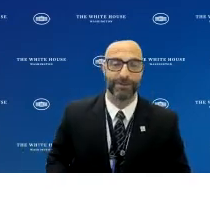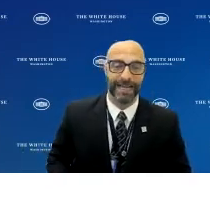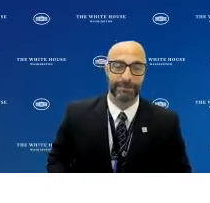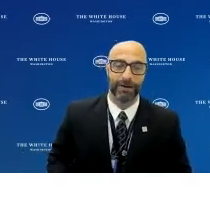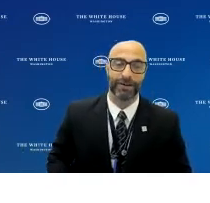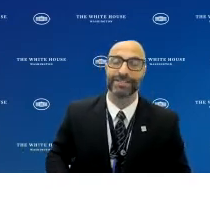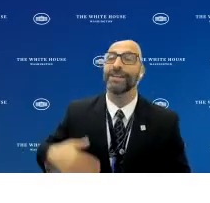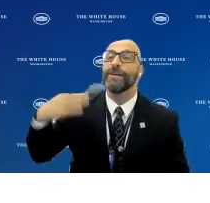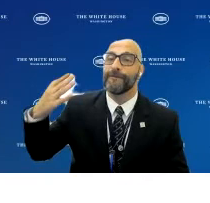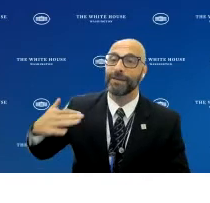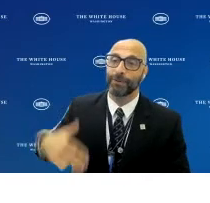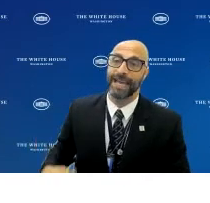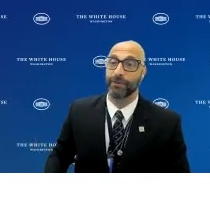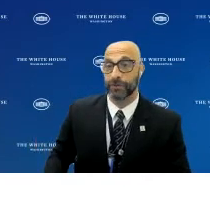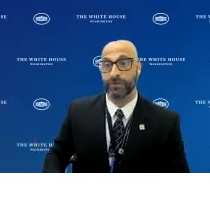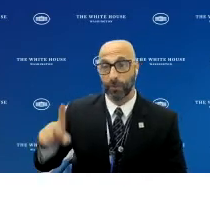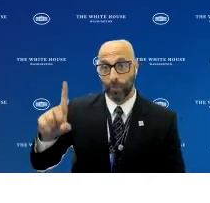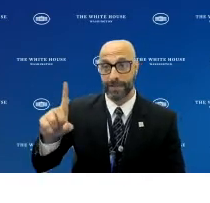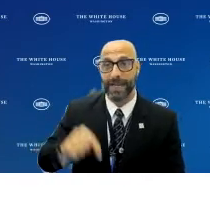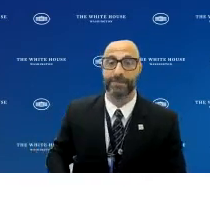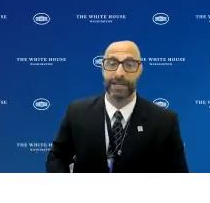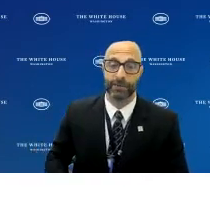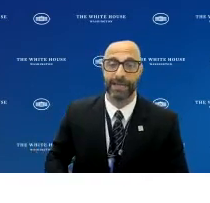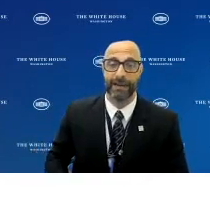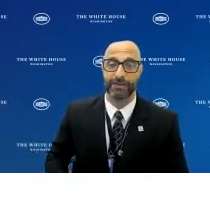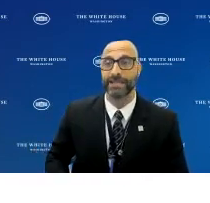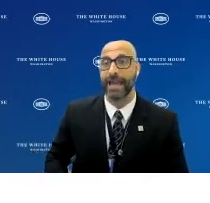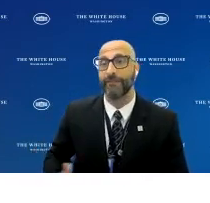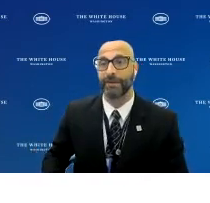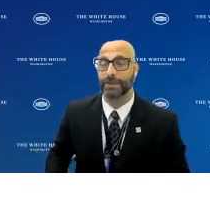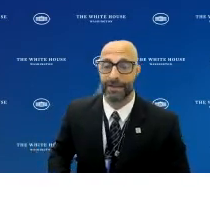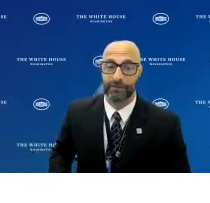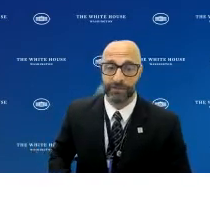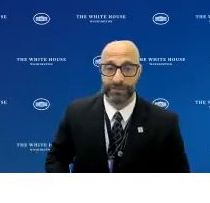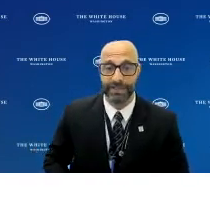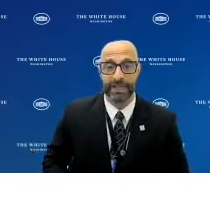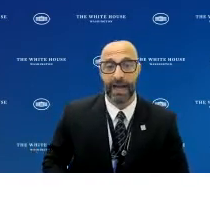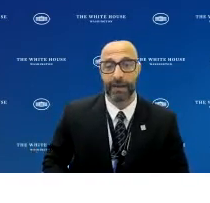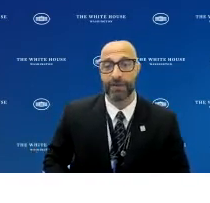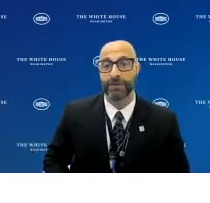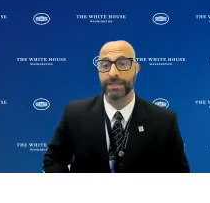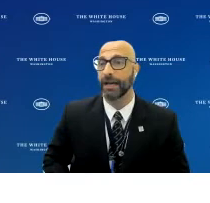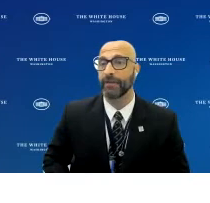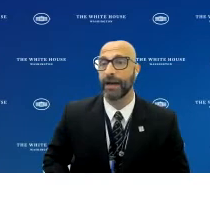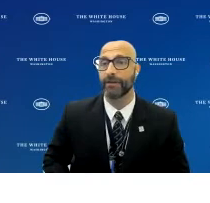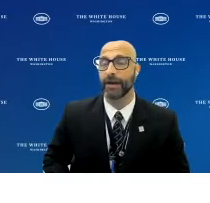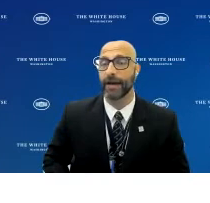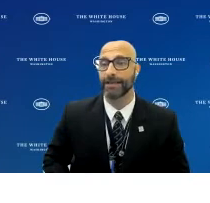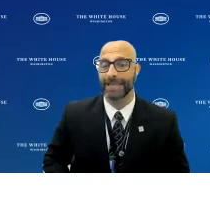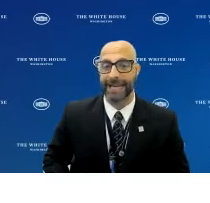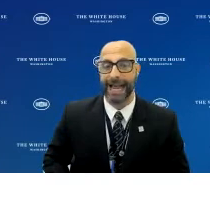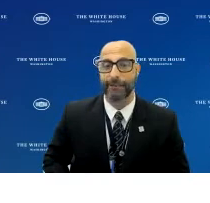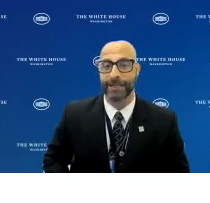50% of them reduced their number of sex partners, 50% reduced one-time sexual encounters, and 50% reduced use